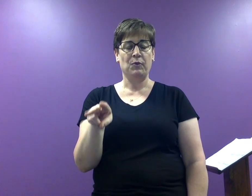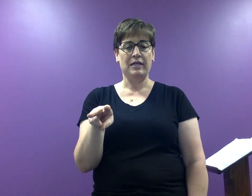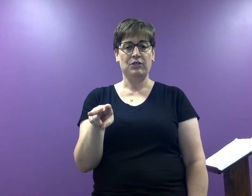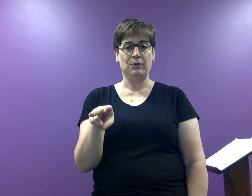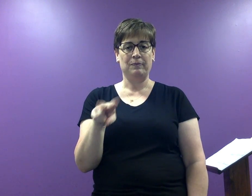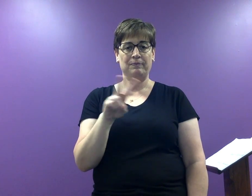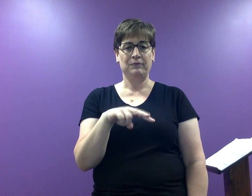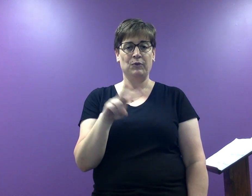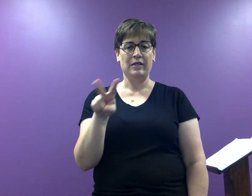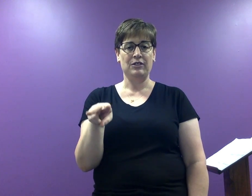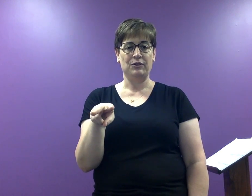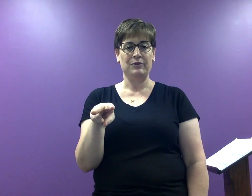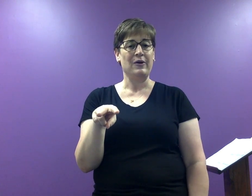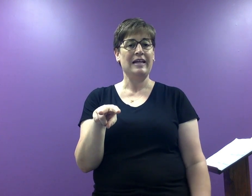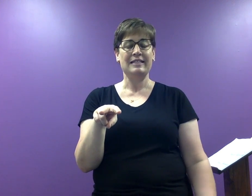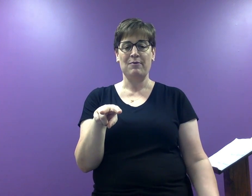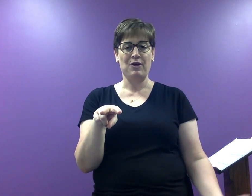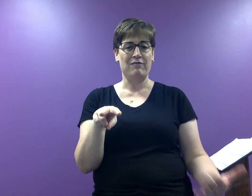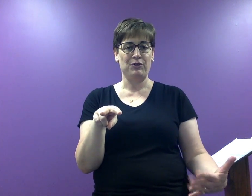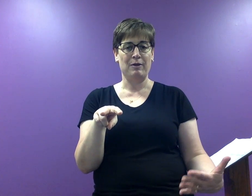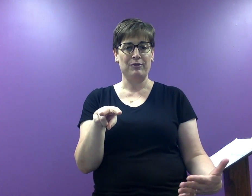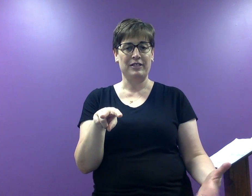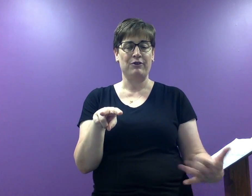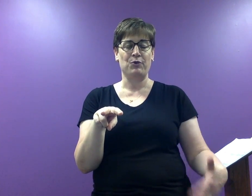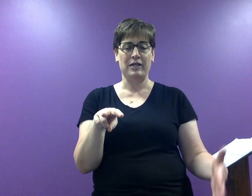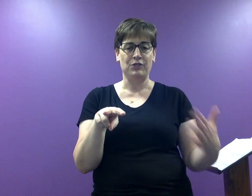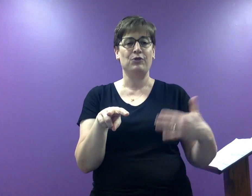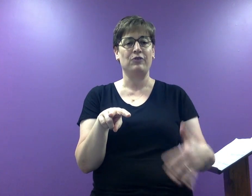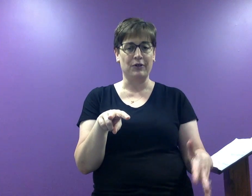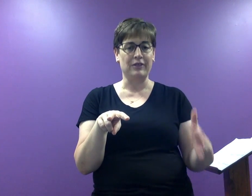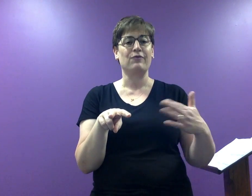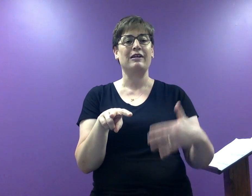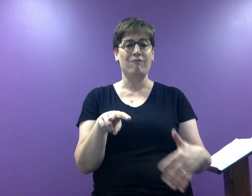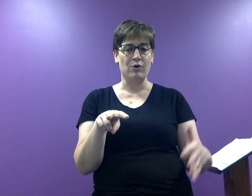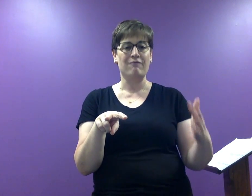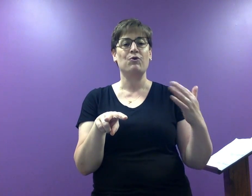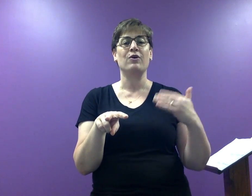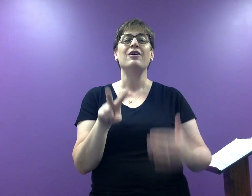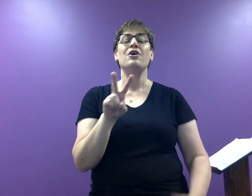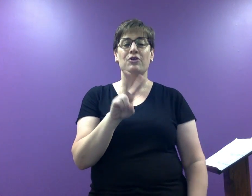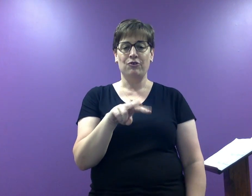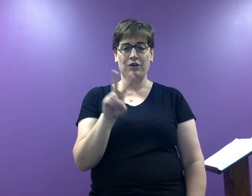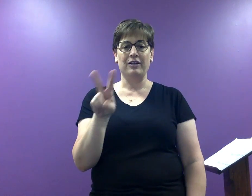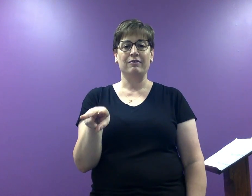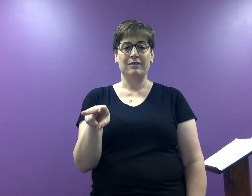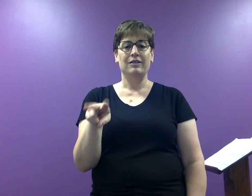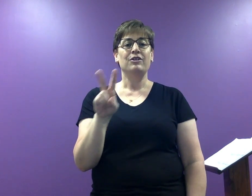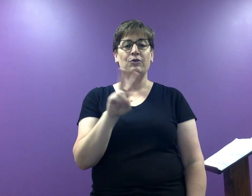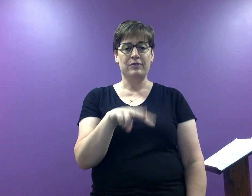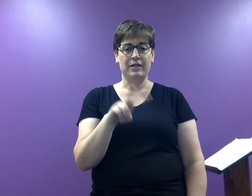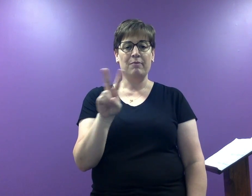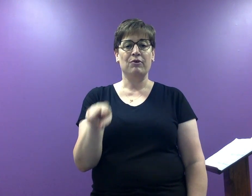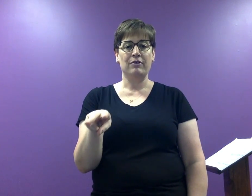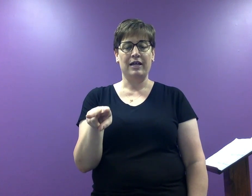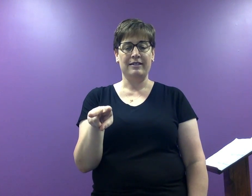22, 22. So anytime you have two numbers together, 22, 33, 44, you're going to use the number and tap